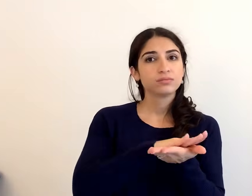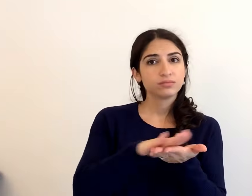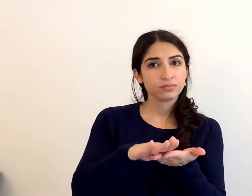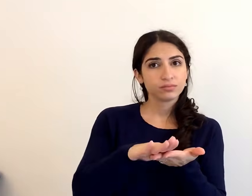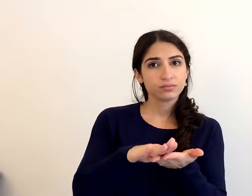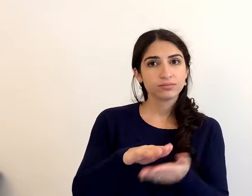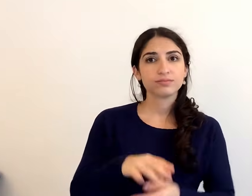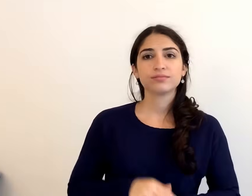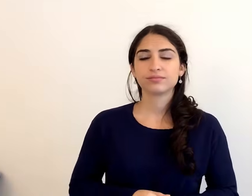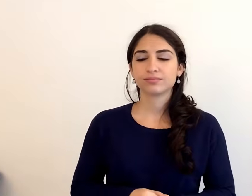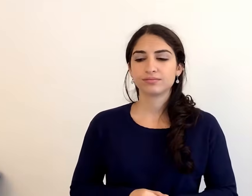nice.